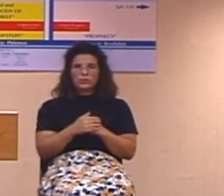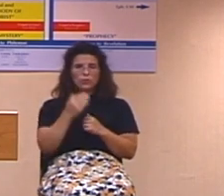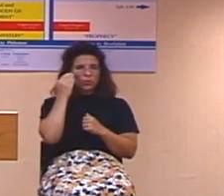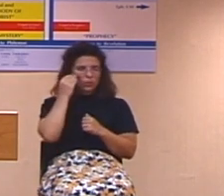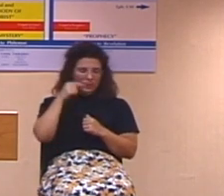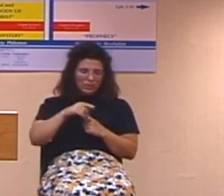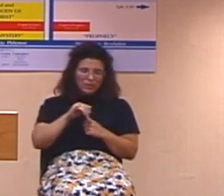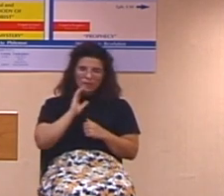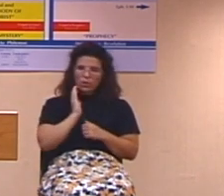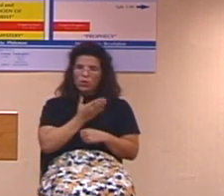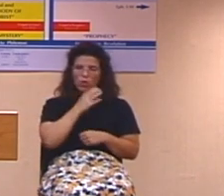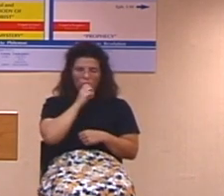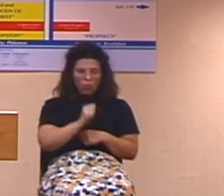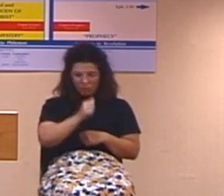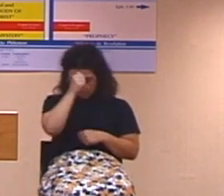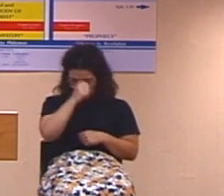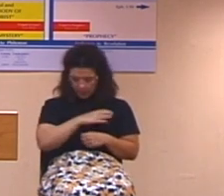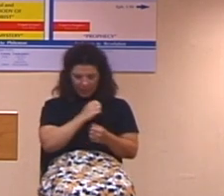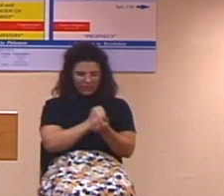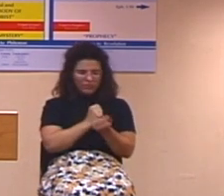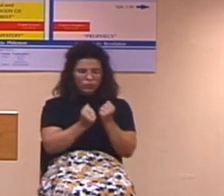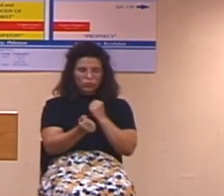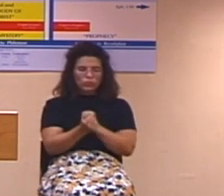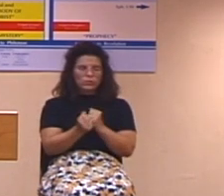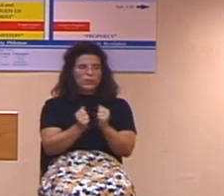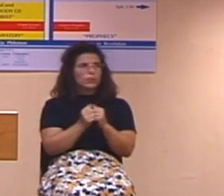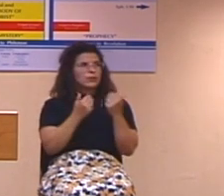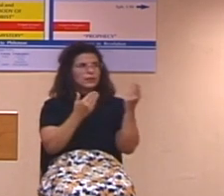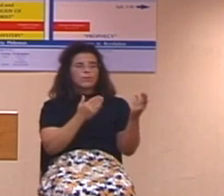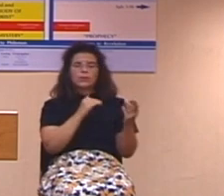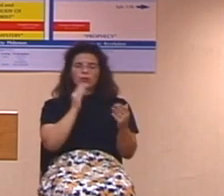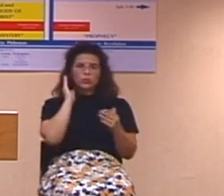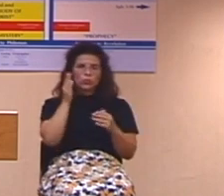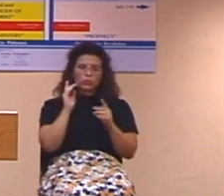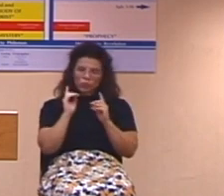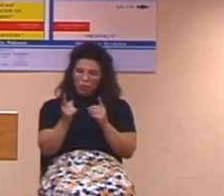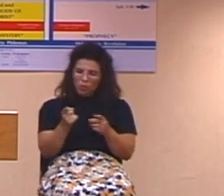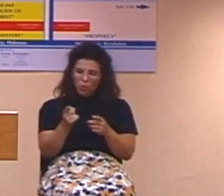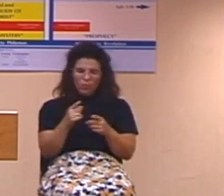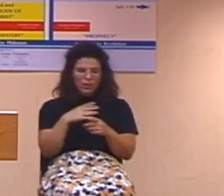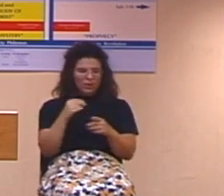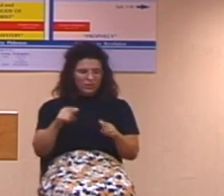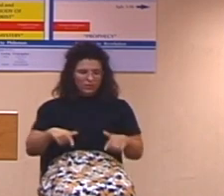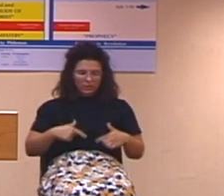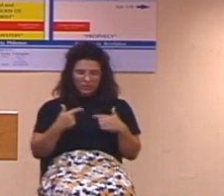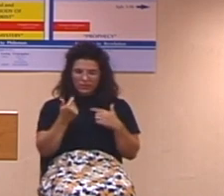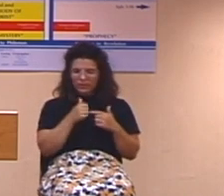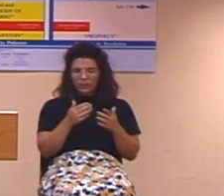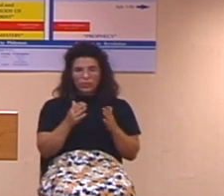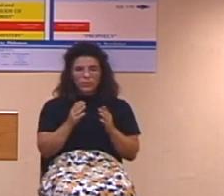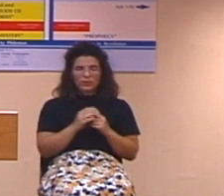Knowing this, that our old man is crucified with him, that you would go out and just live any way you're other.